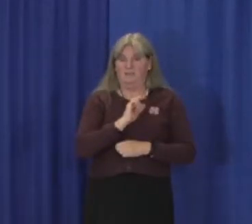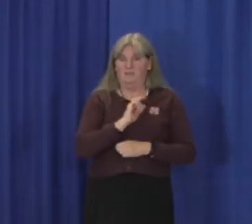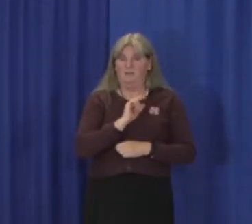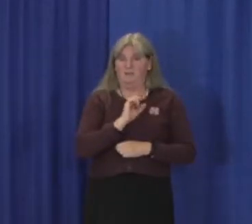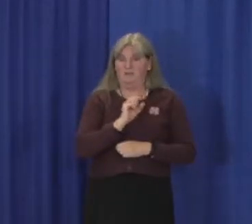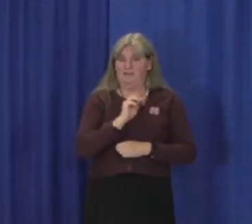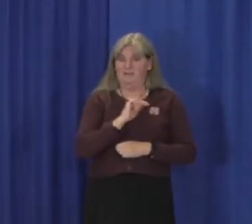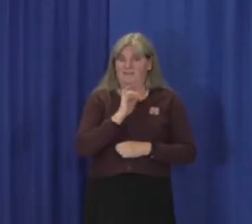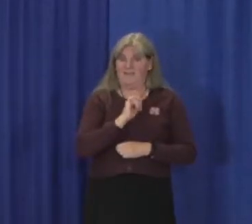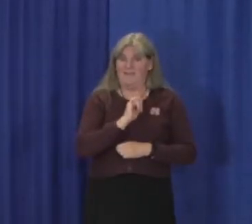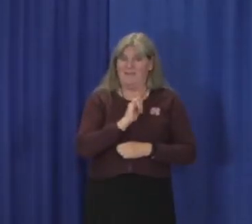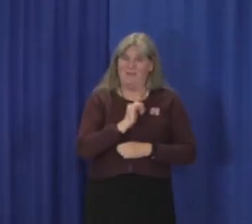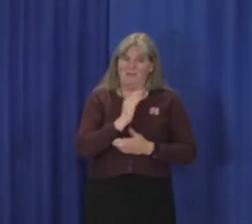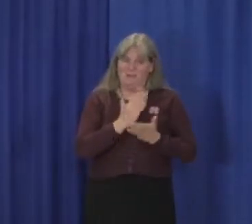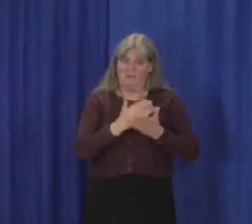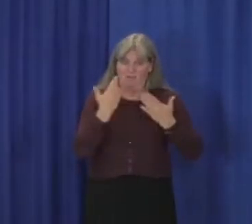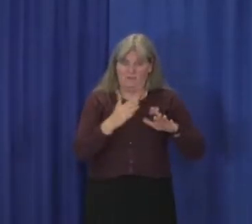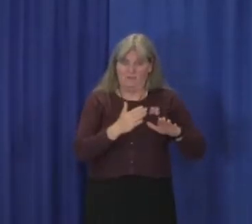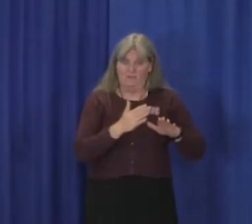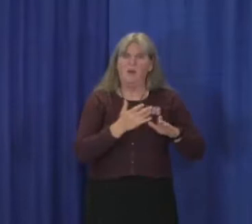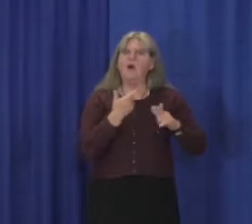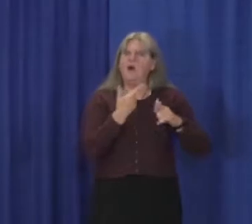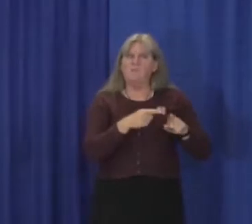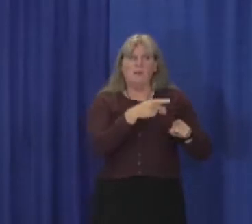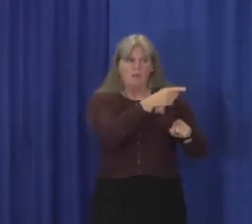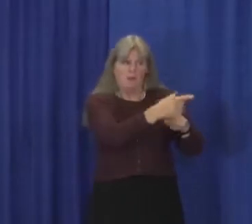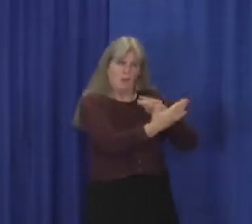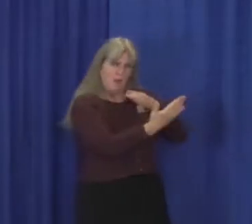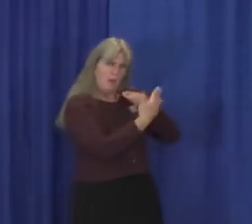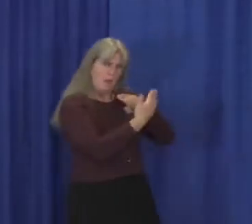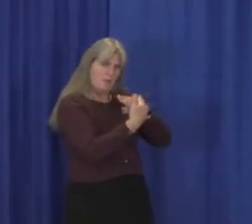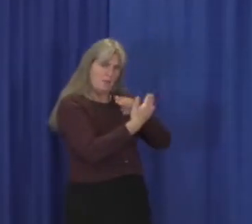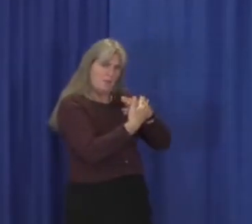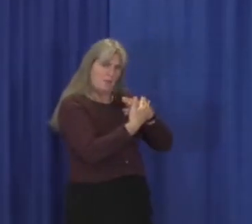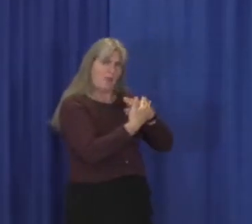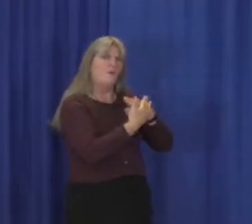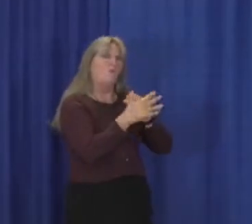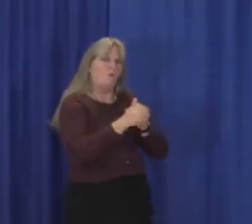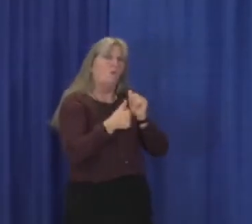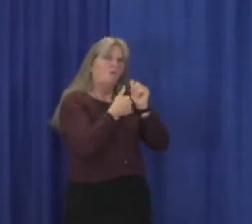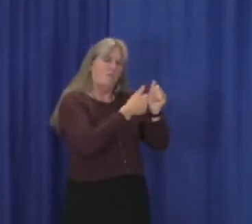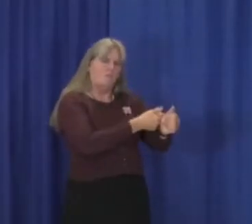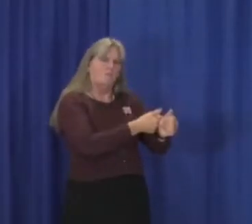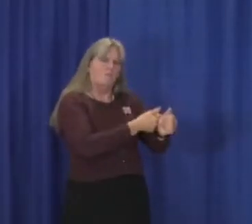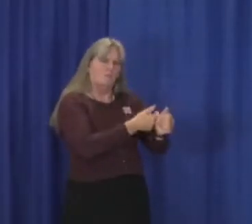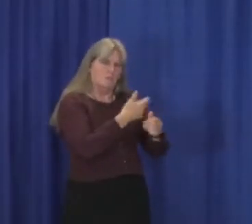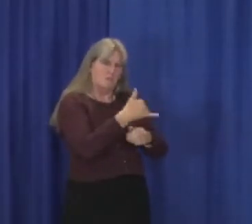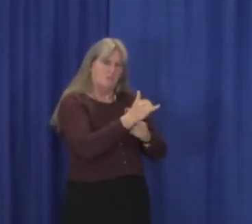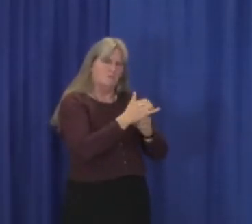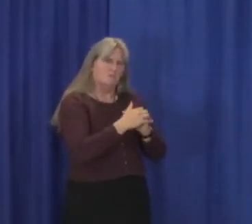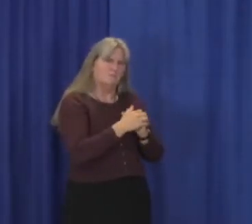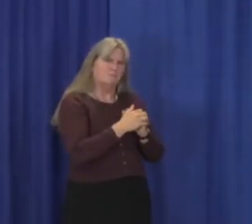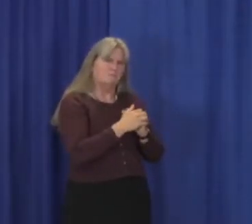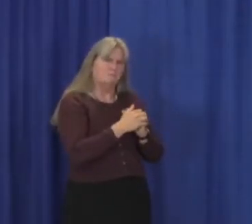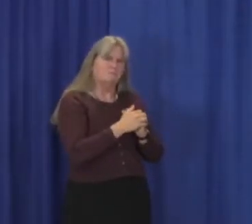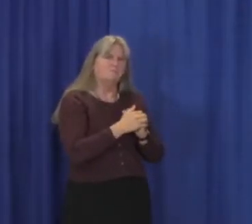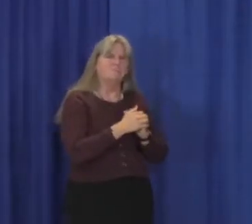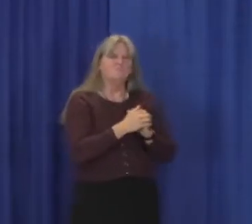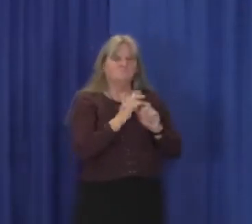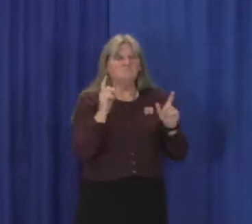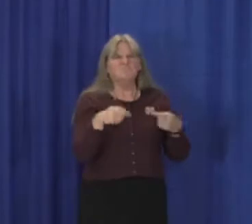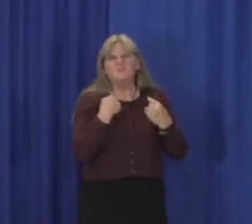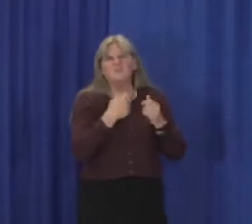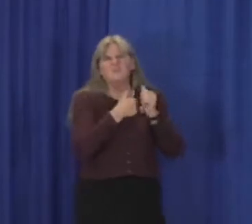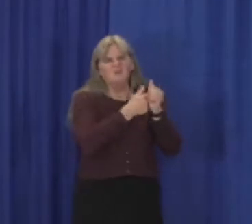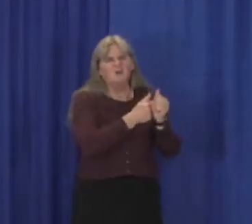will continue to follow the recommendations of the Office of the Chief Medical Officer of Health, as we have throughout